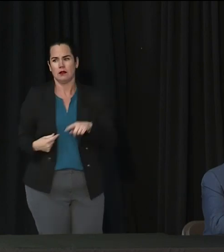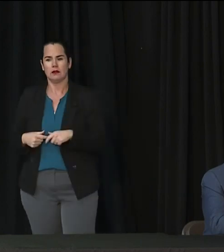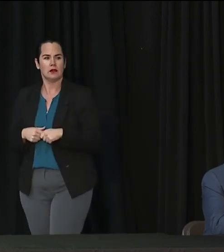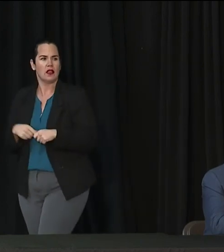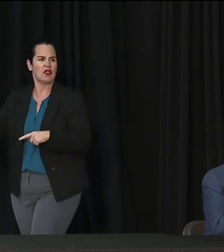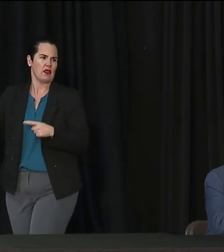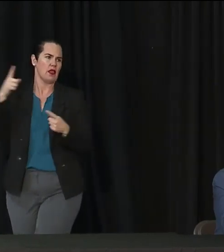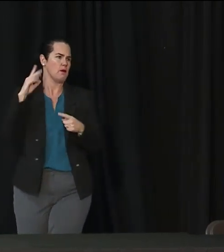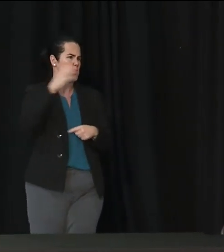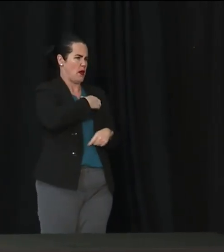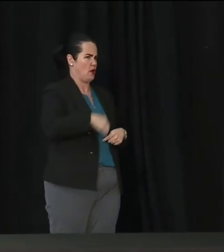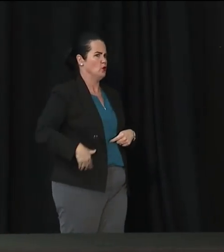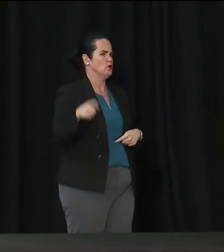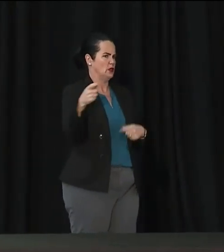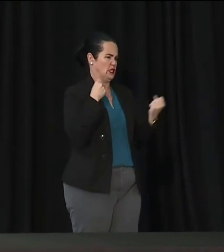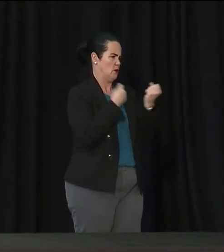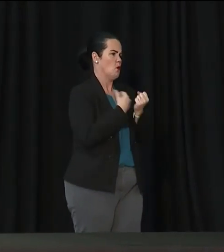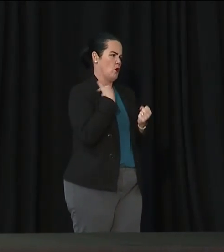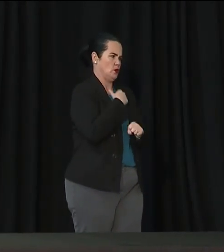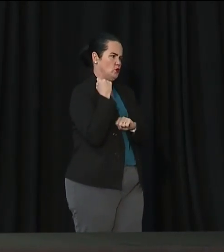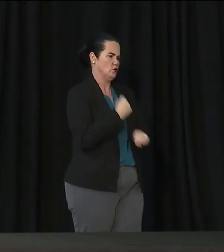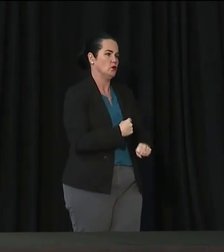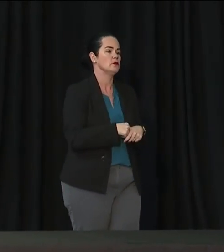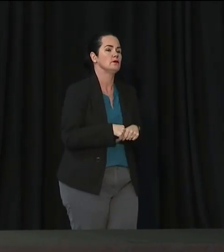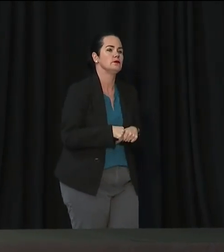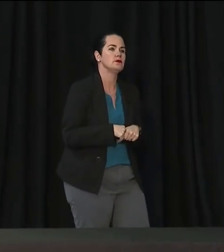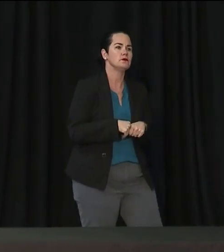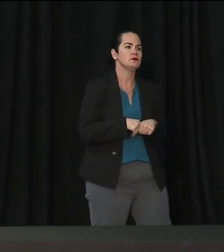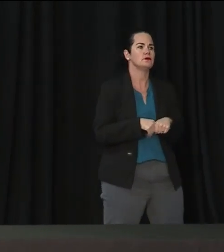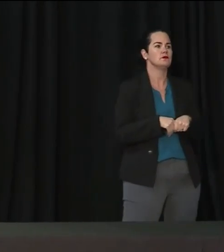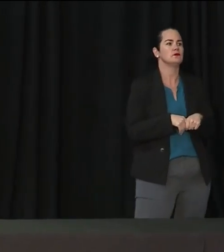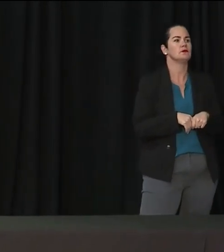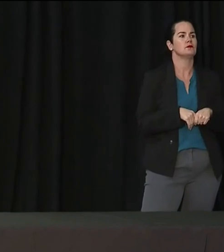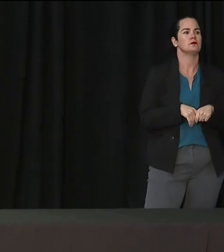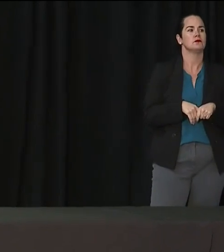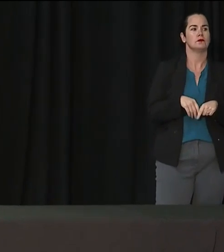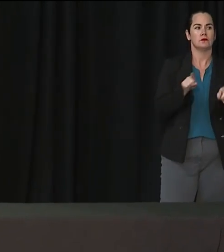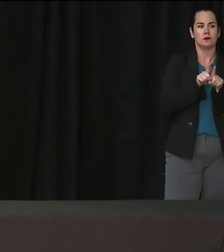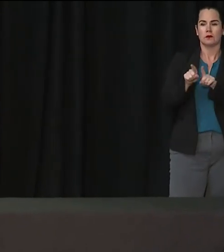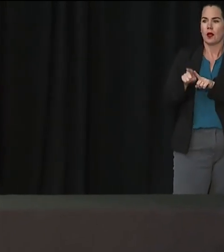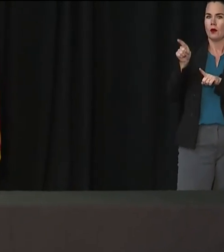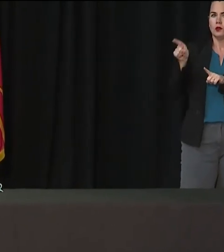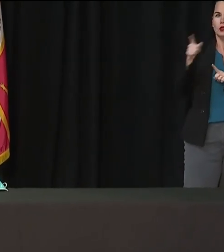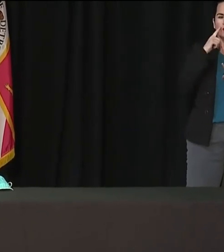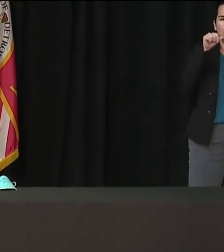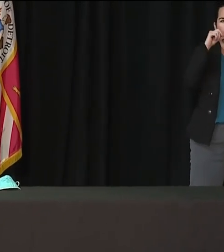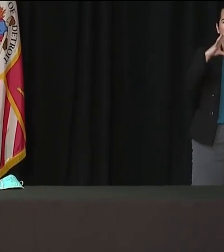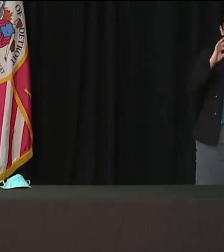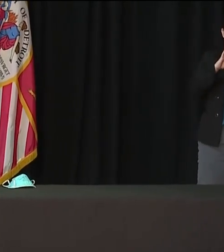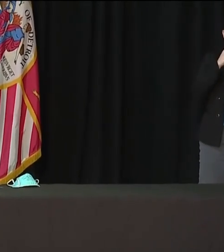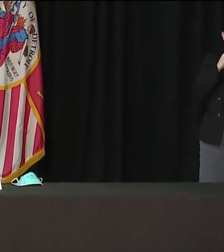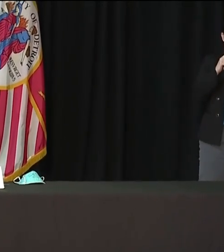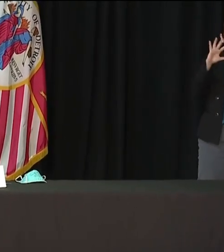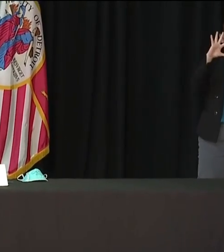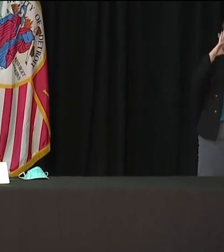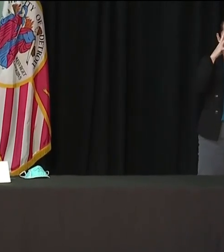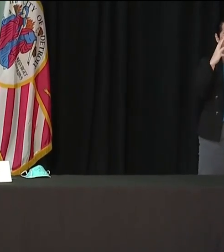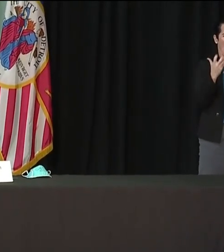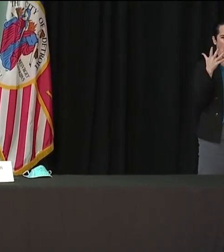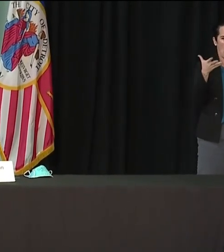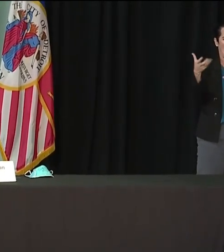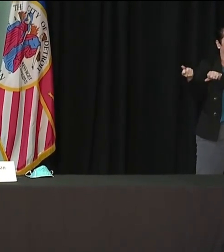And lastly, I think you had mentioned that blight removal will be delayed in the year